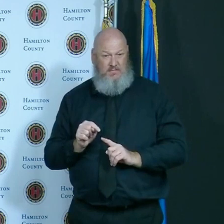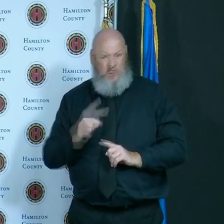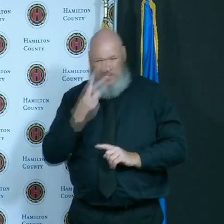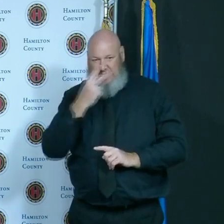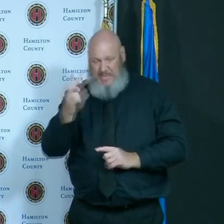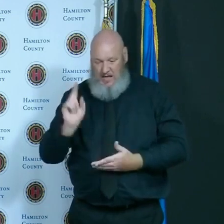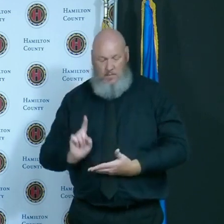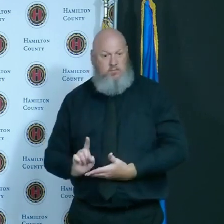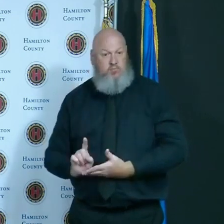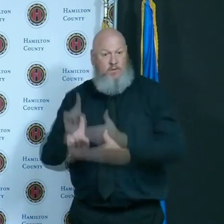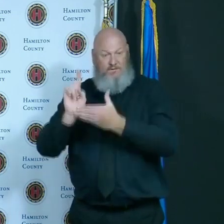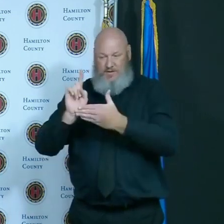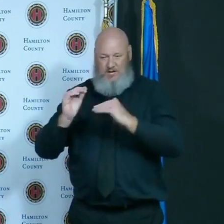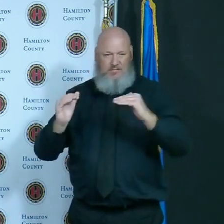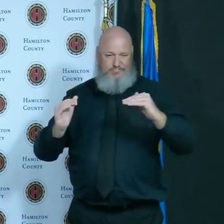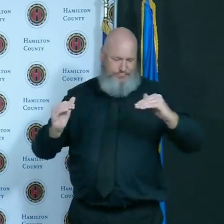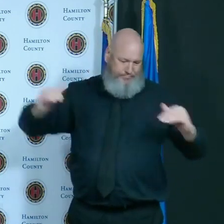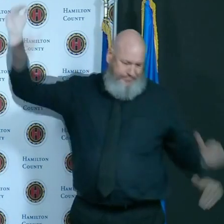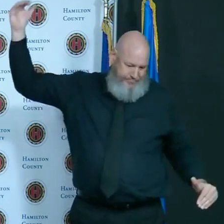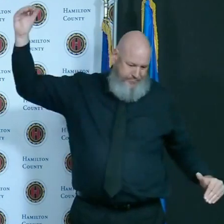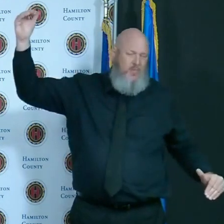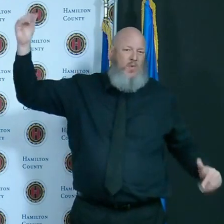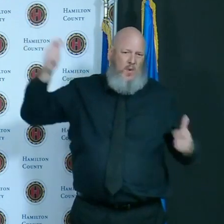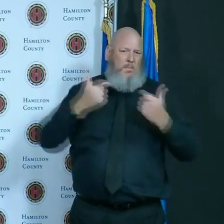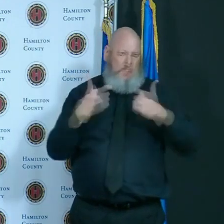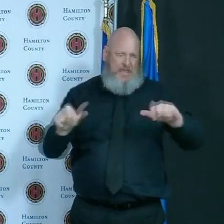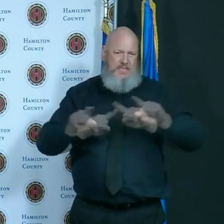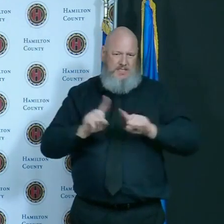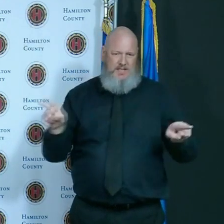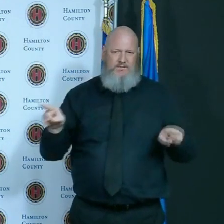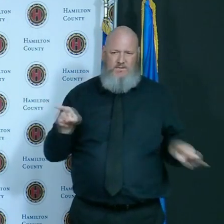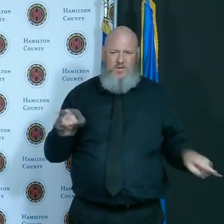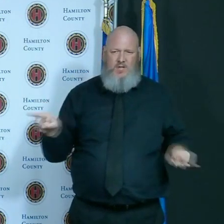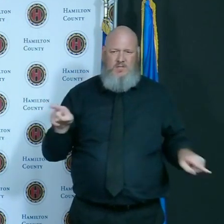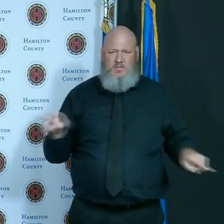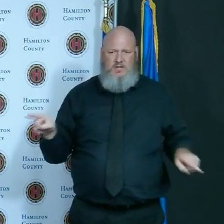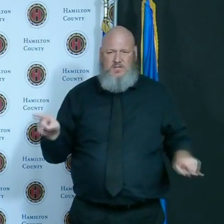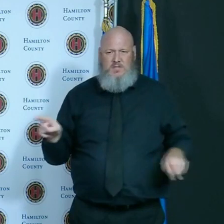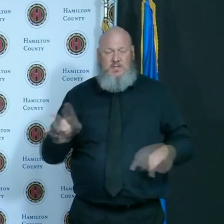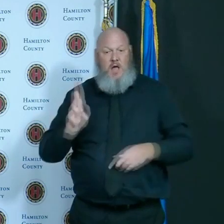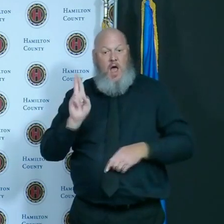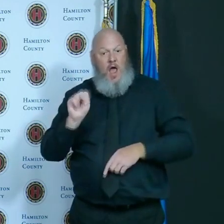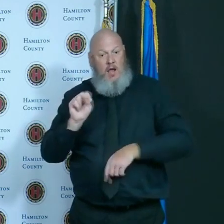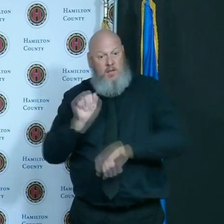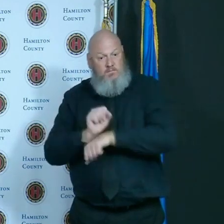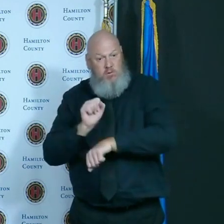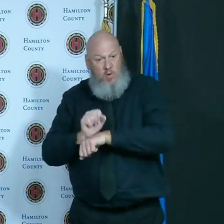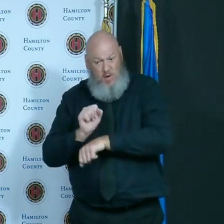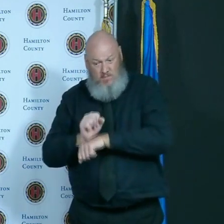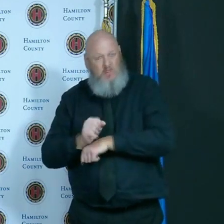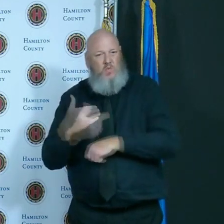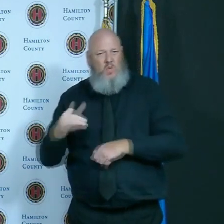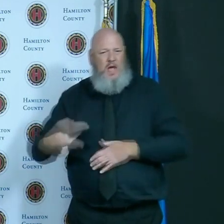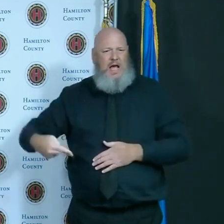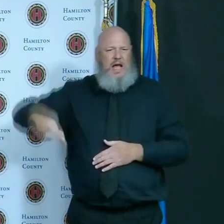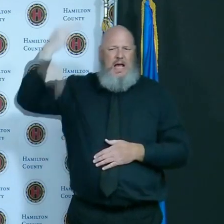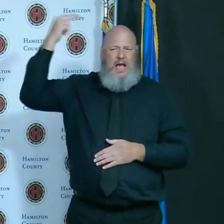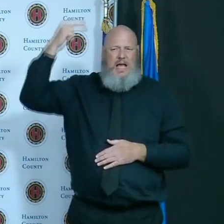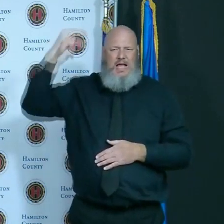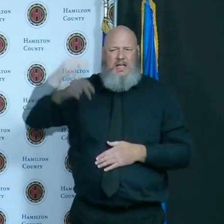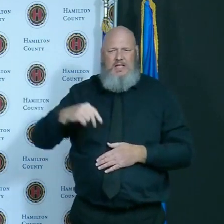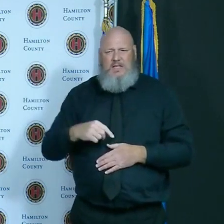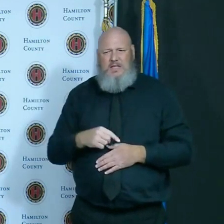2008 recession, the unemployment rate, for example, peaked at 9% in 2009